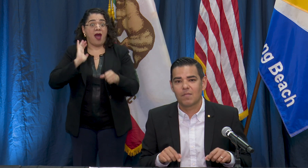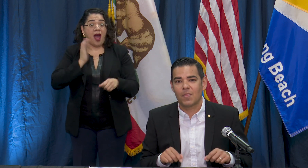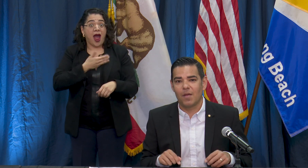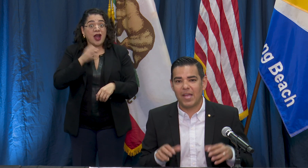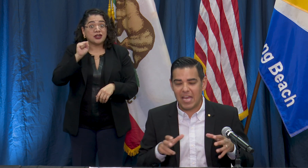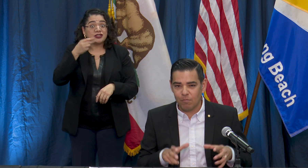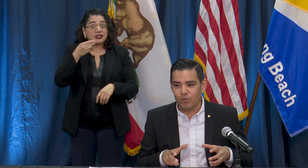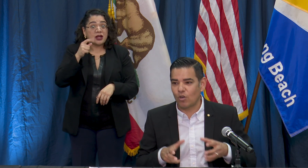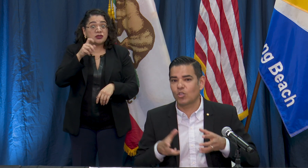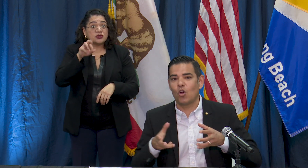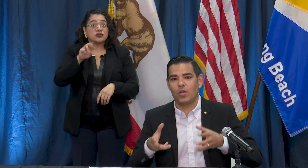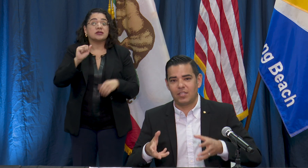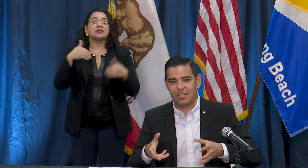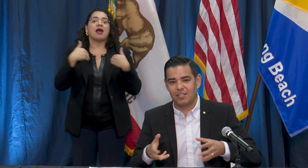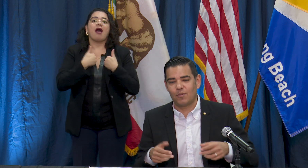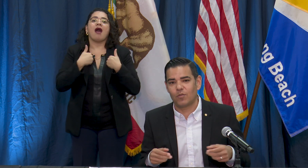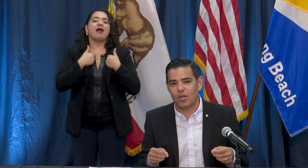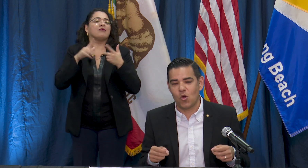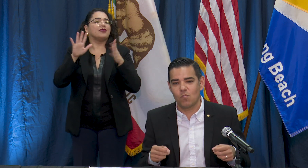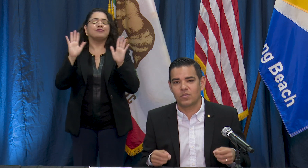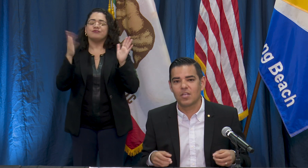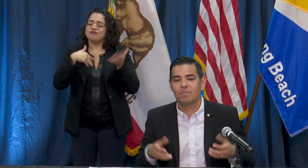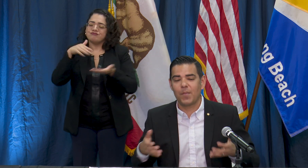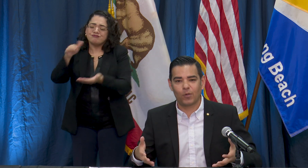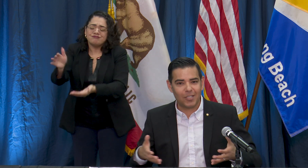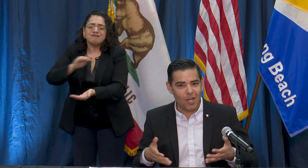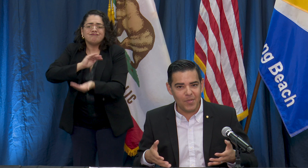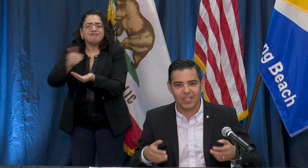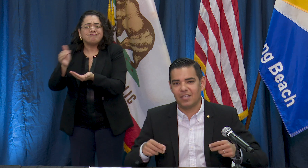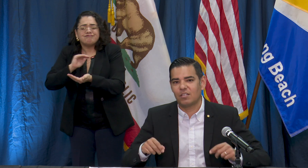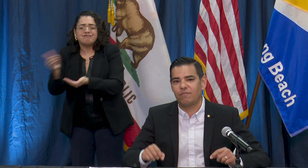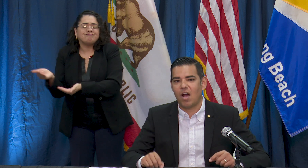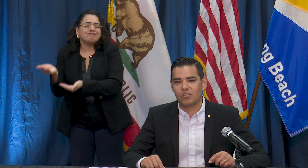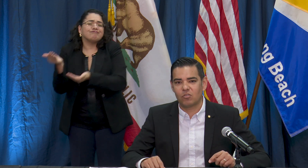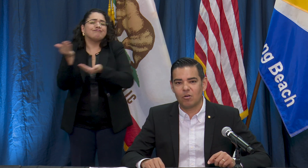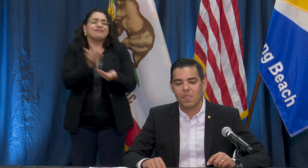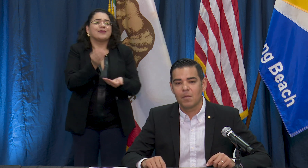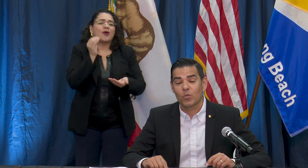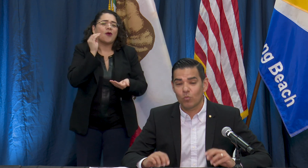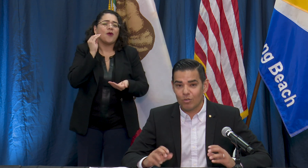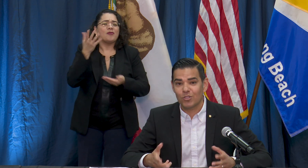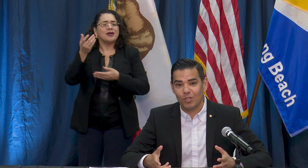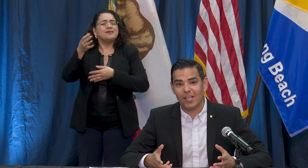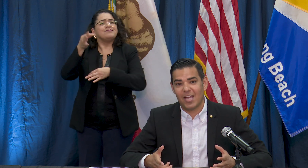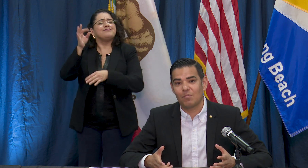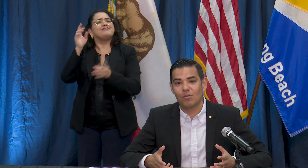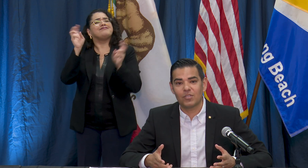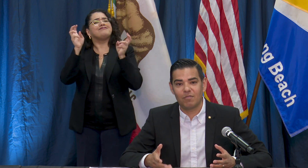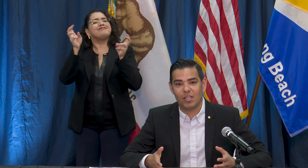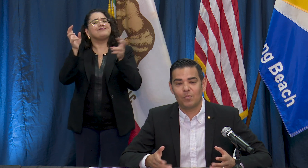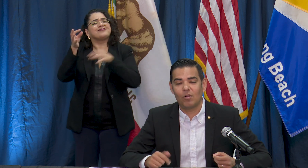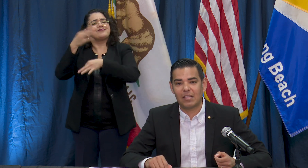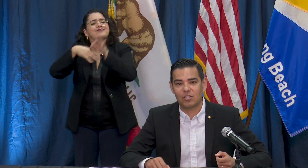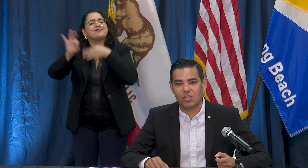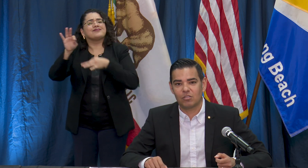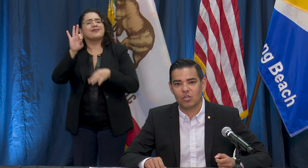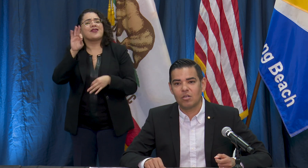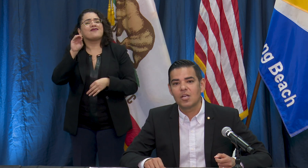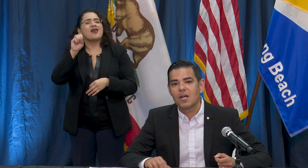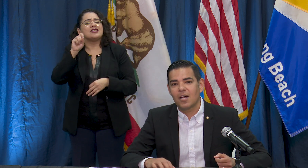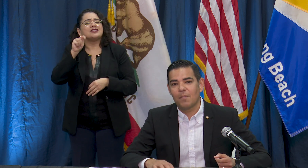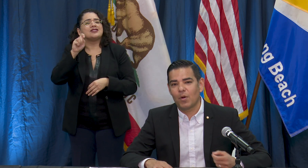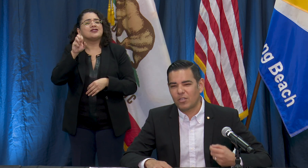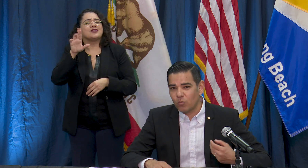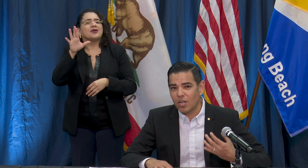shelters. Animals are going to different homes. People are coming in to foster. There's still animals available at the